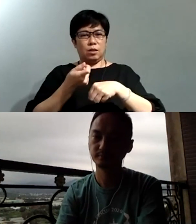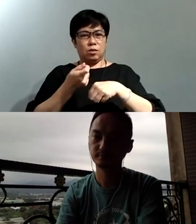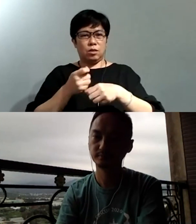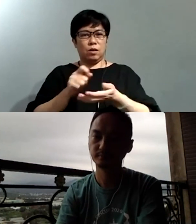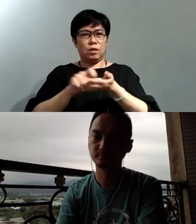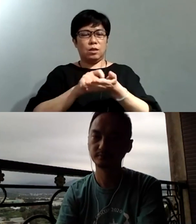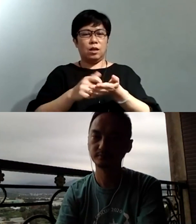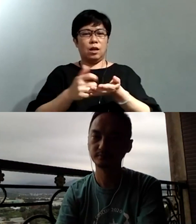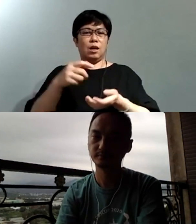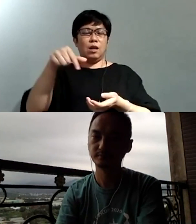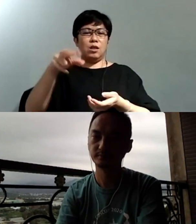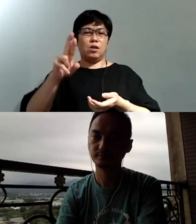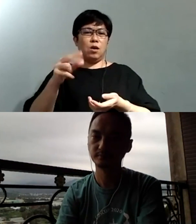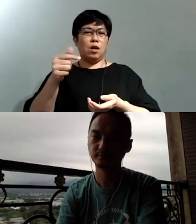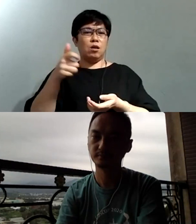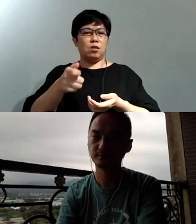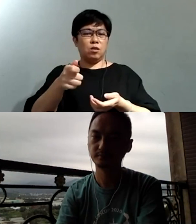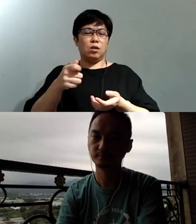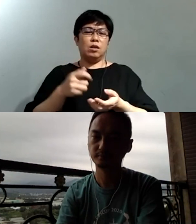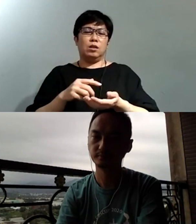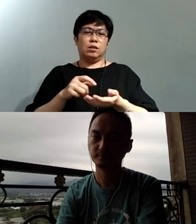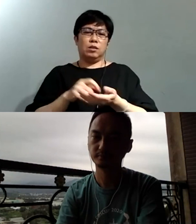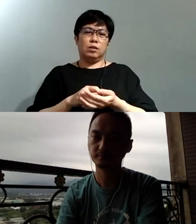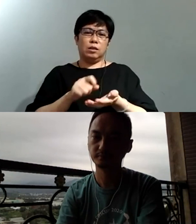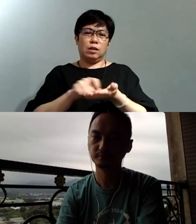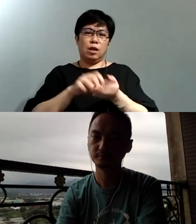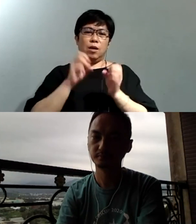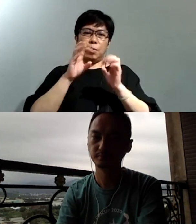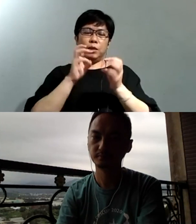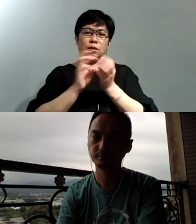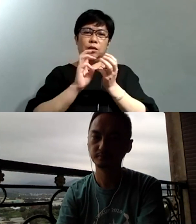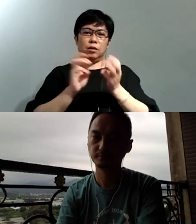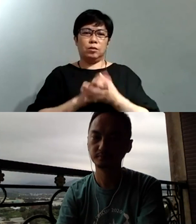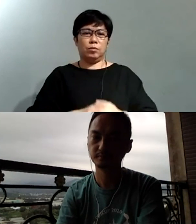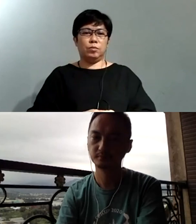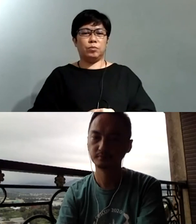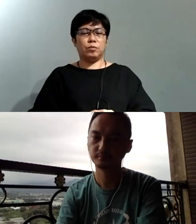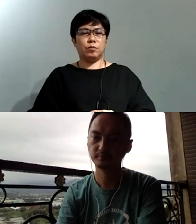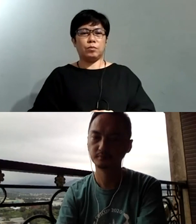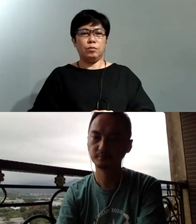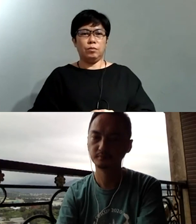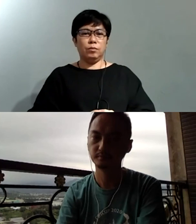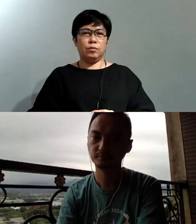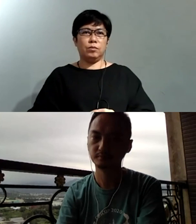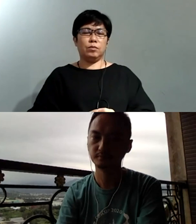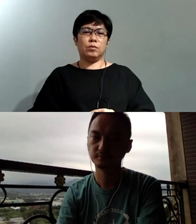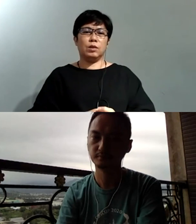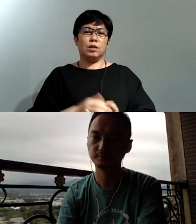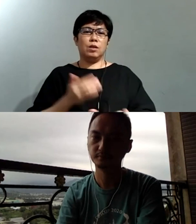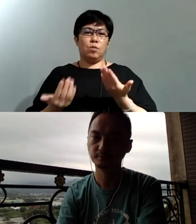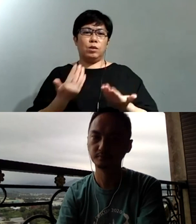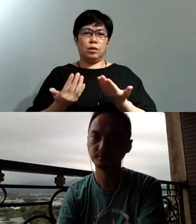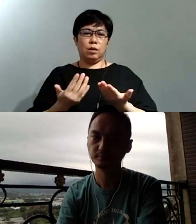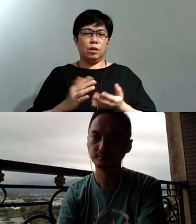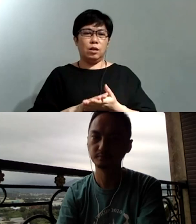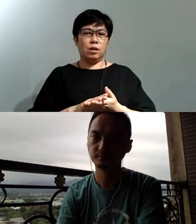chat room, or scan the QR code here. Your feedback is extremely useful for us to evaluate the summit and make it